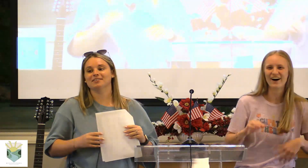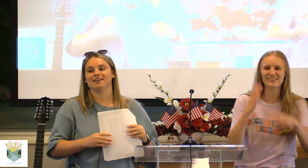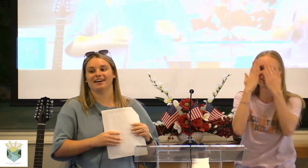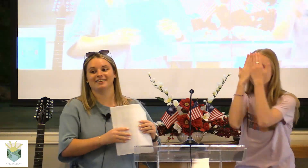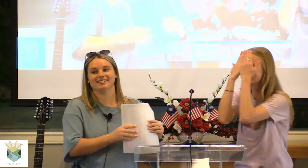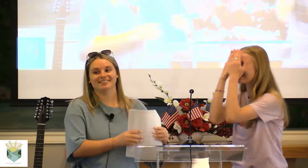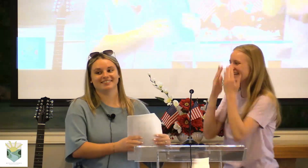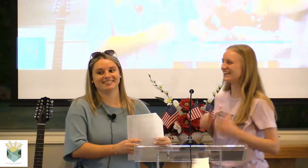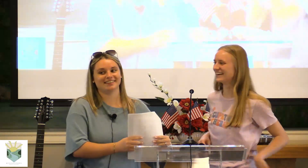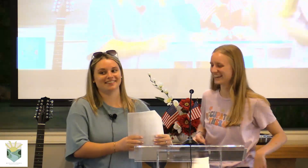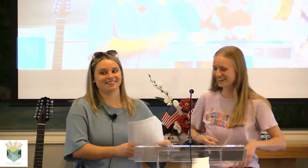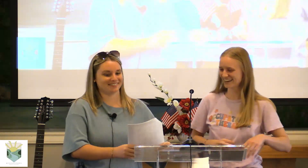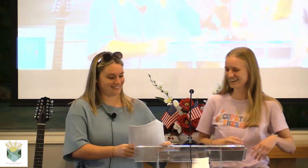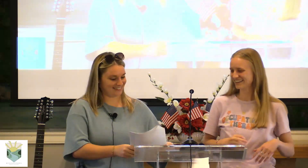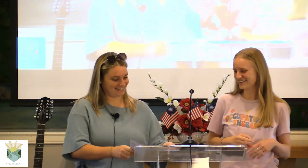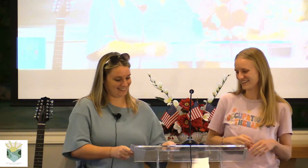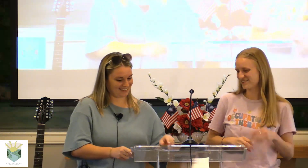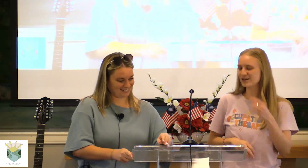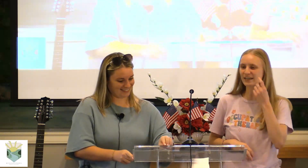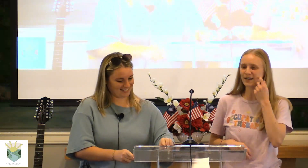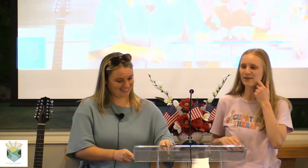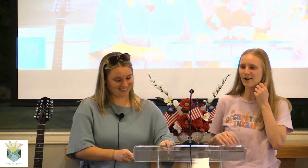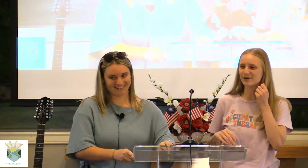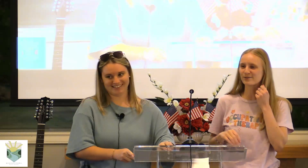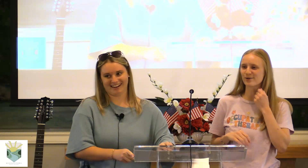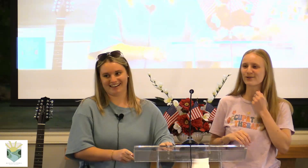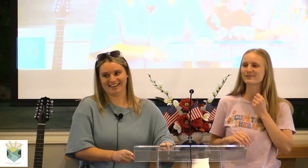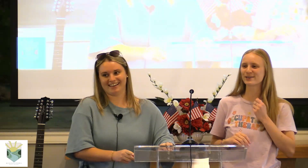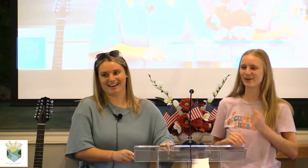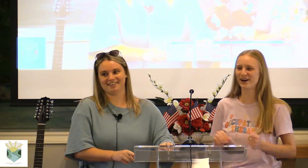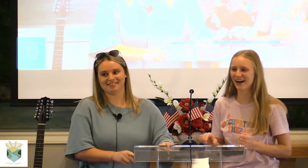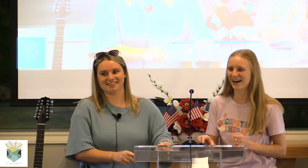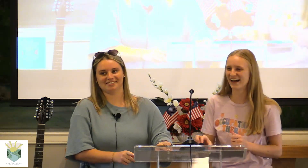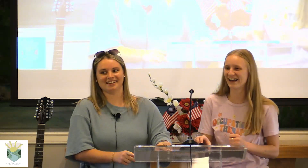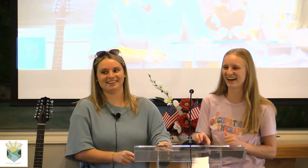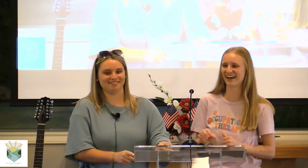lot, Avoid Baily. so She can come knock on your door I too. know where you live.